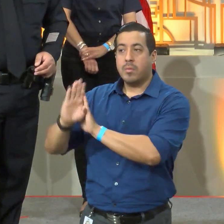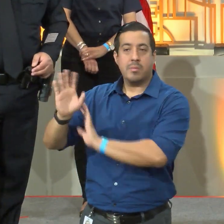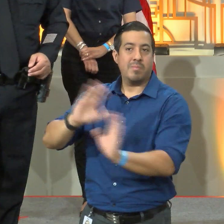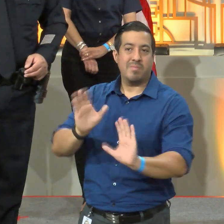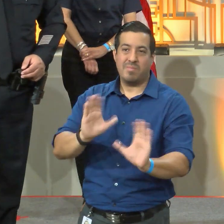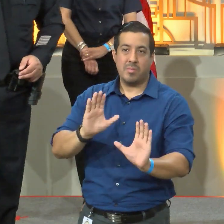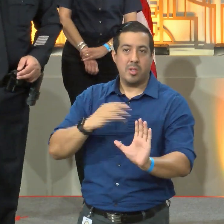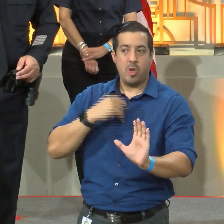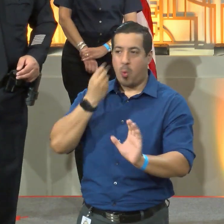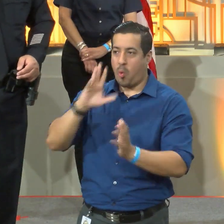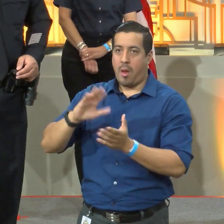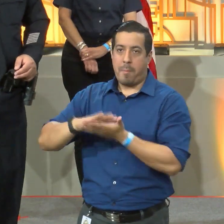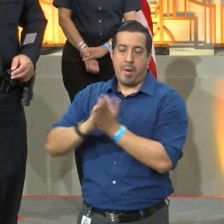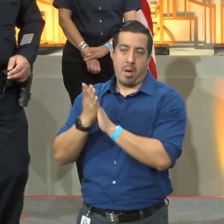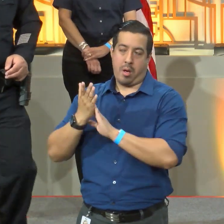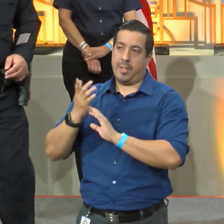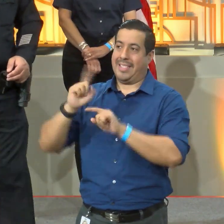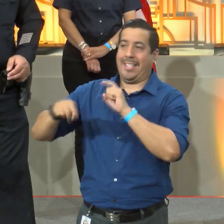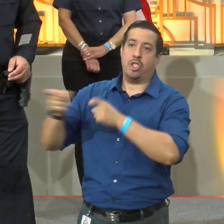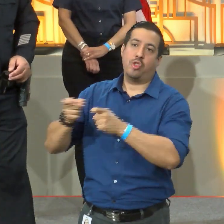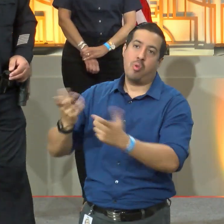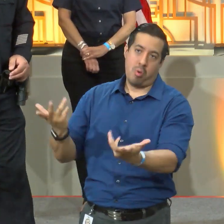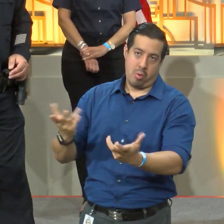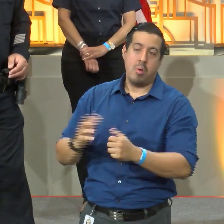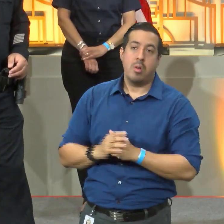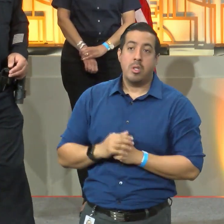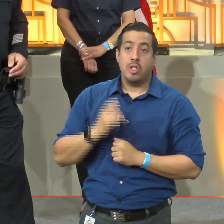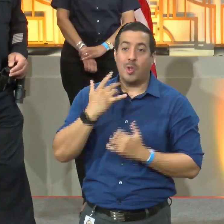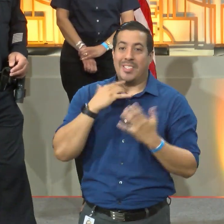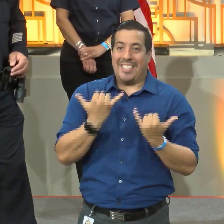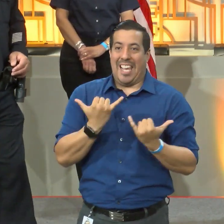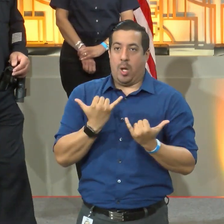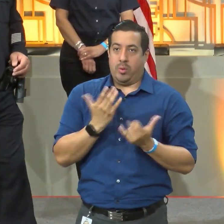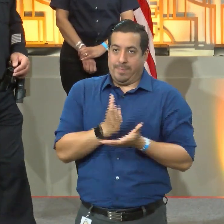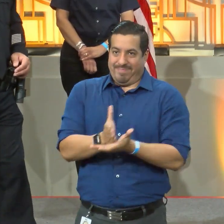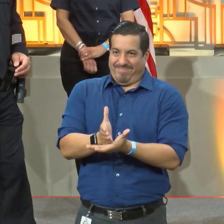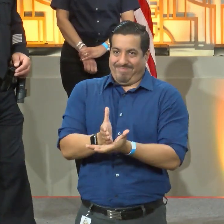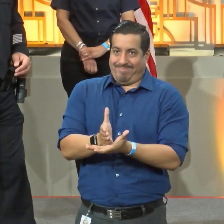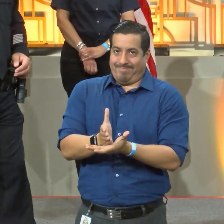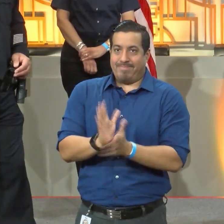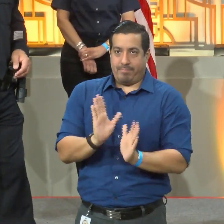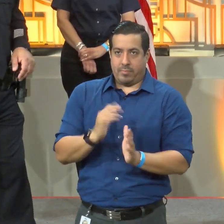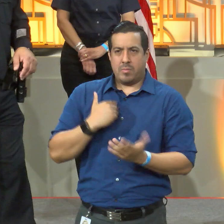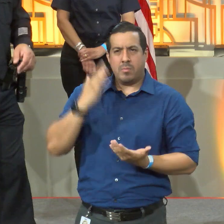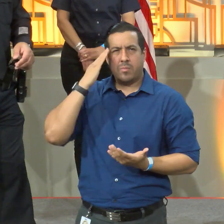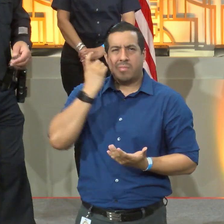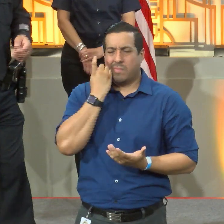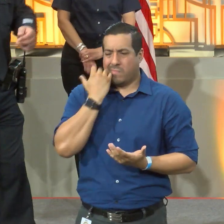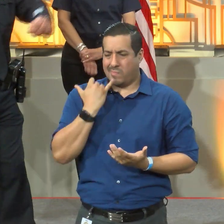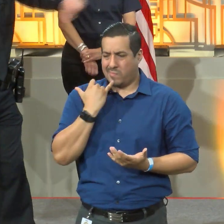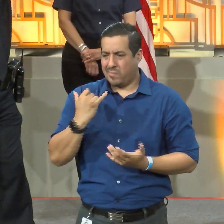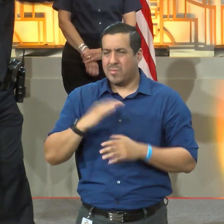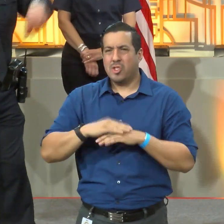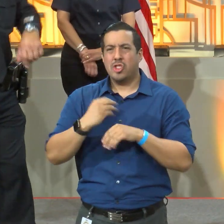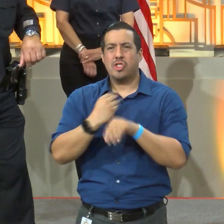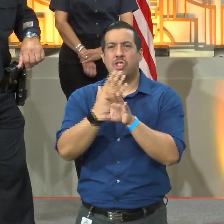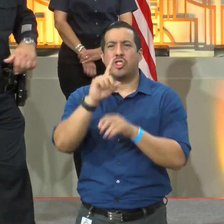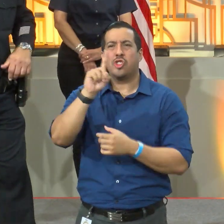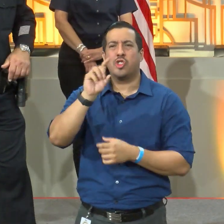a forest fire. So press the brakes right now. I know I was on a Zoom